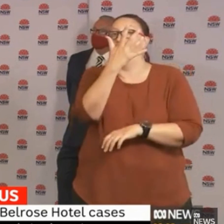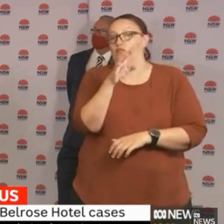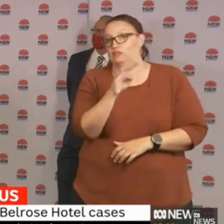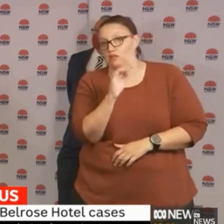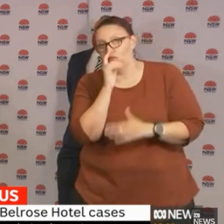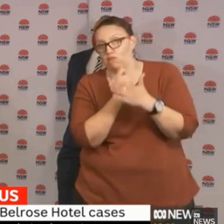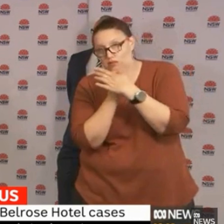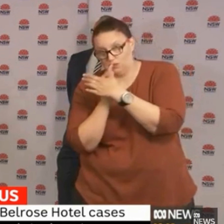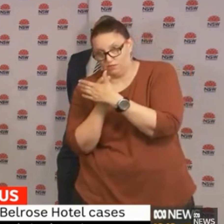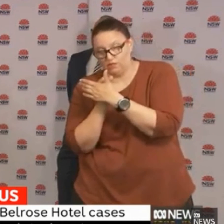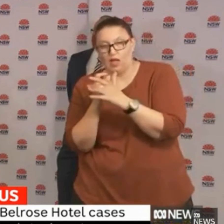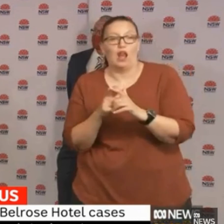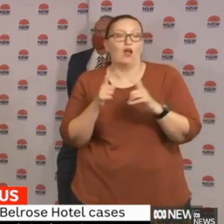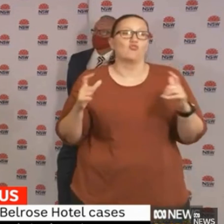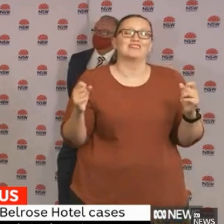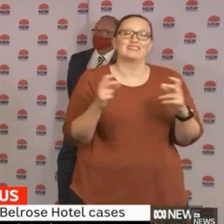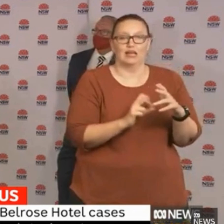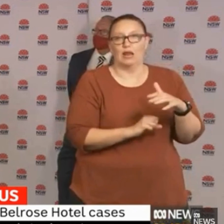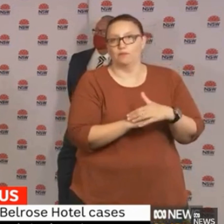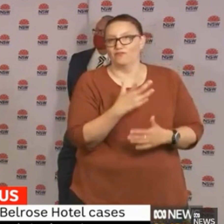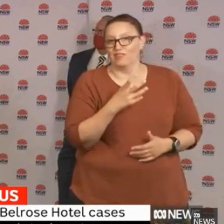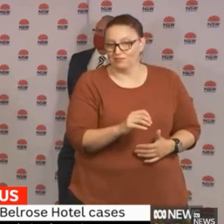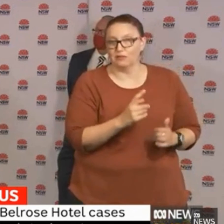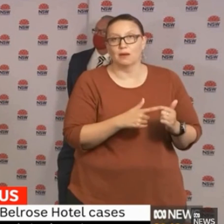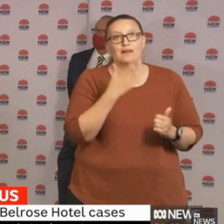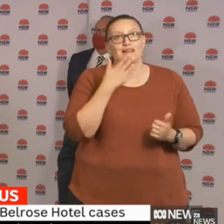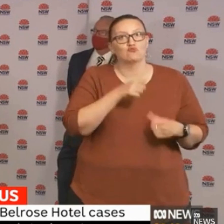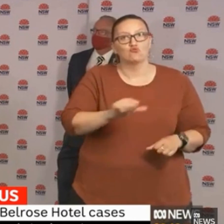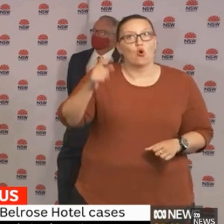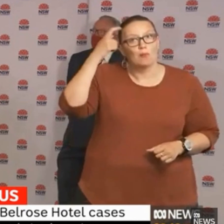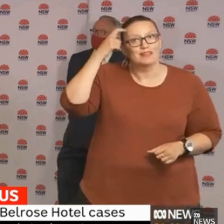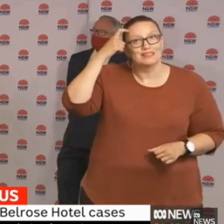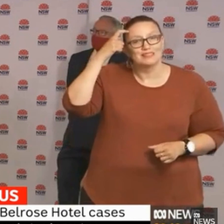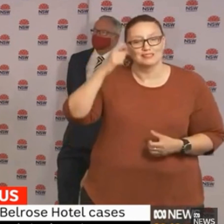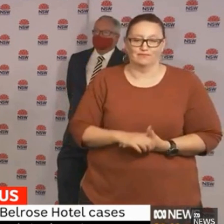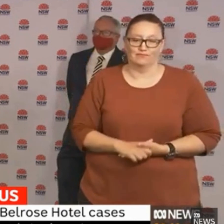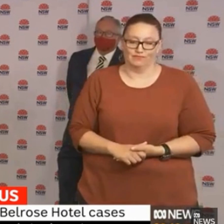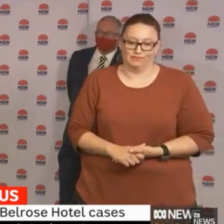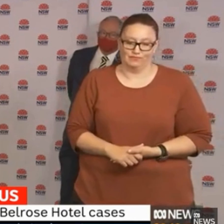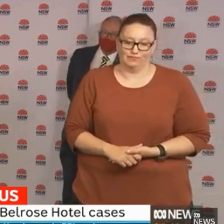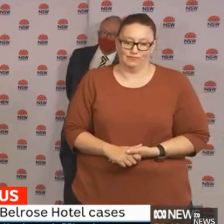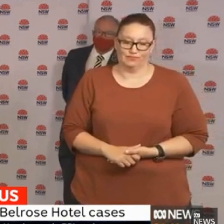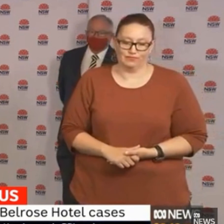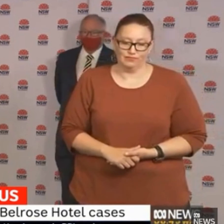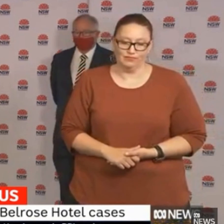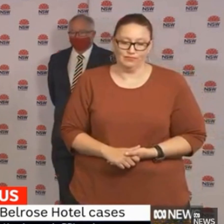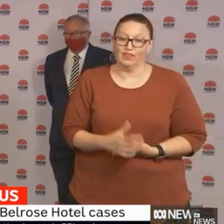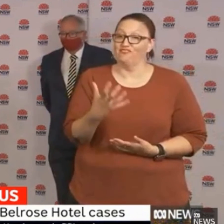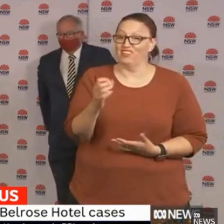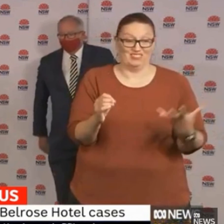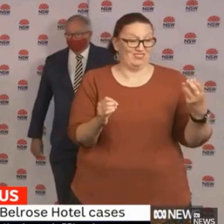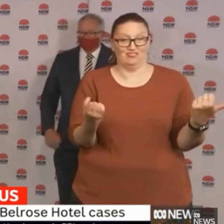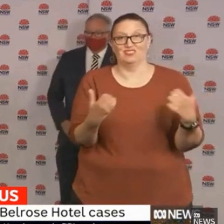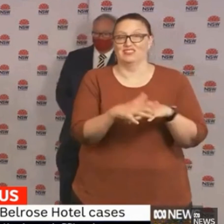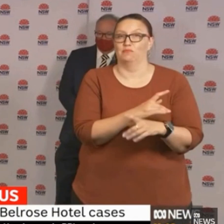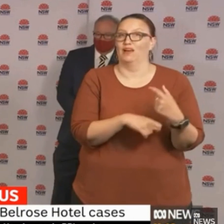Beaches. Larger ones are allowed in Greater Sydney, but please exercise common sense. What is a concern is when the various groups converge and